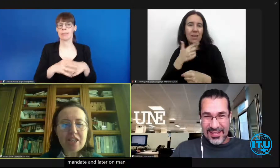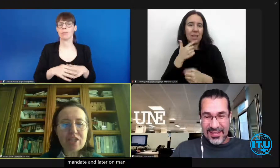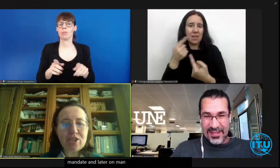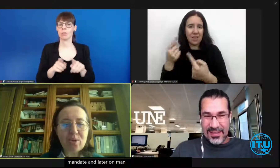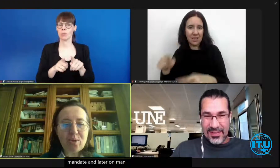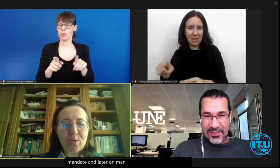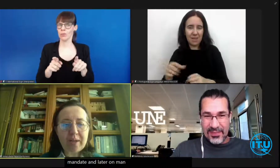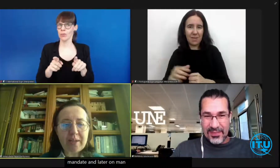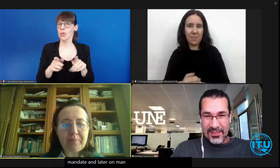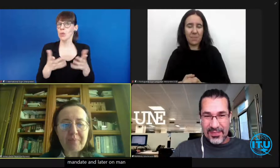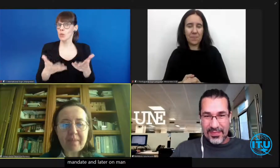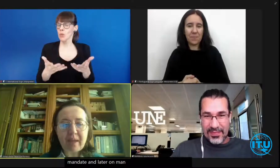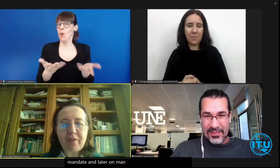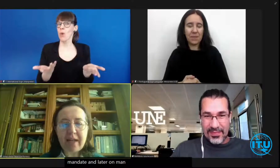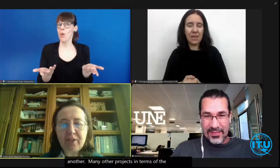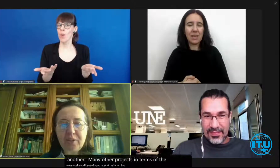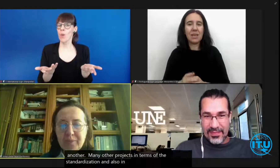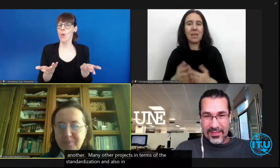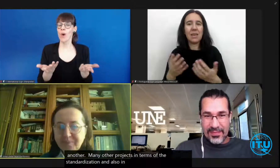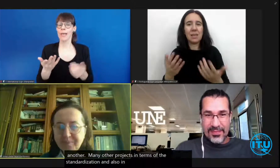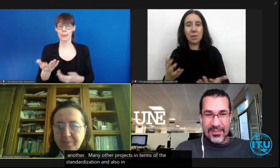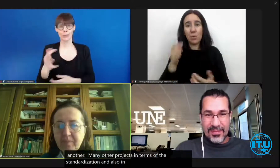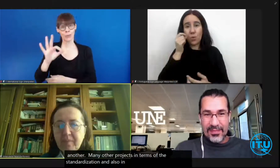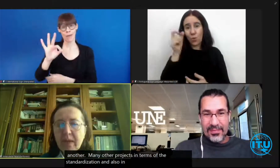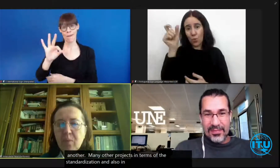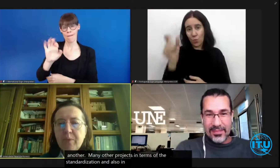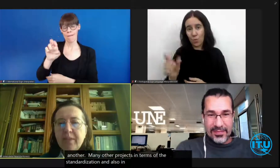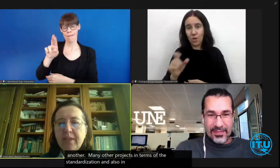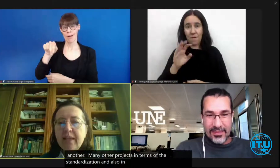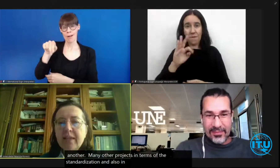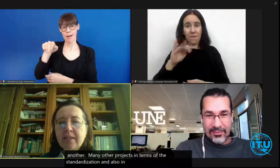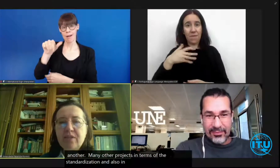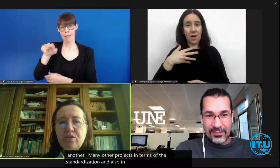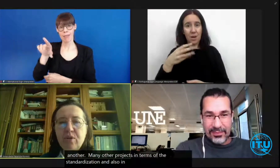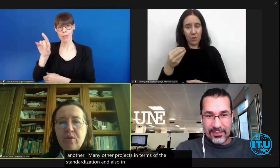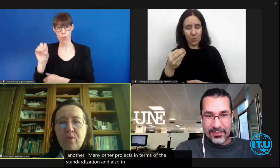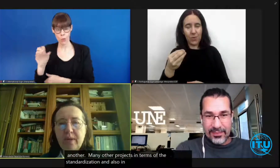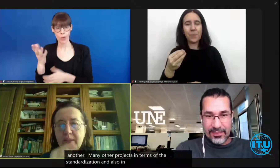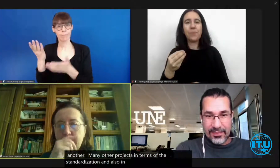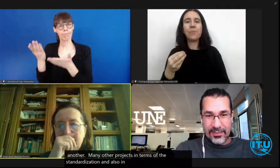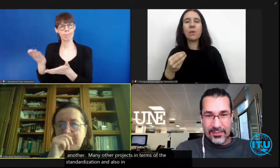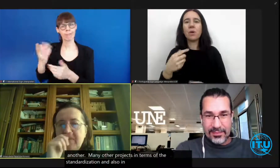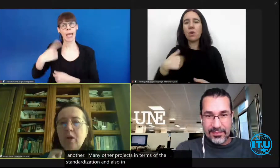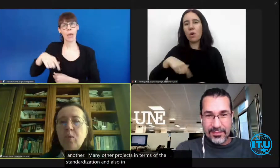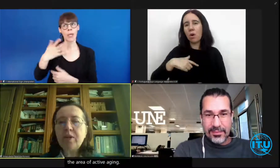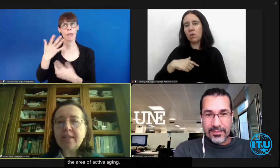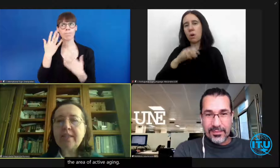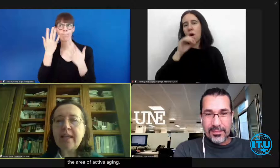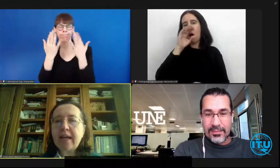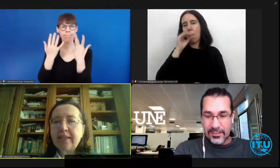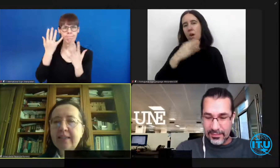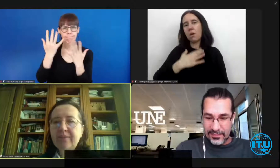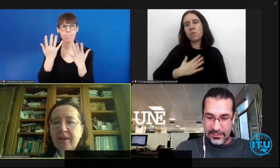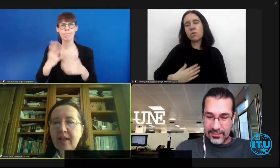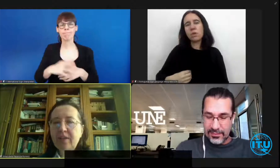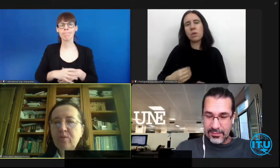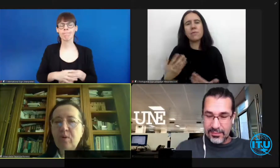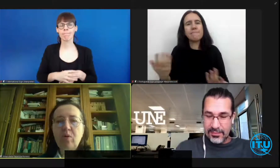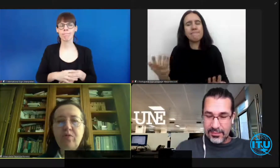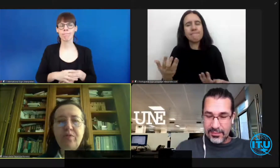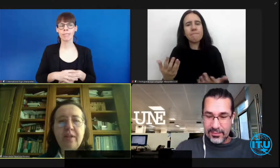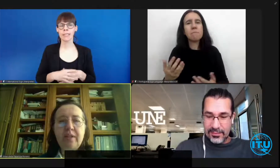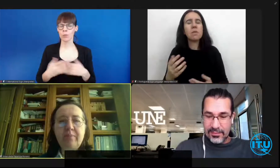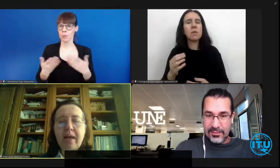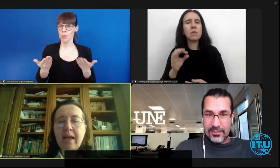aging. So, Fernando, we would like to know what is the added